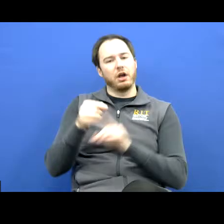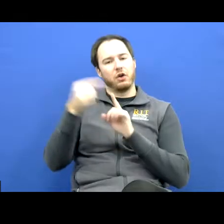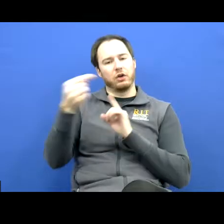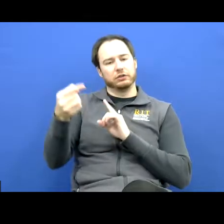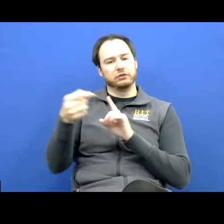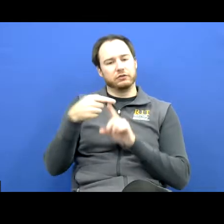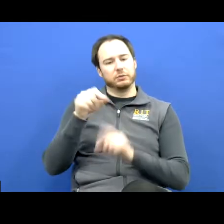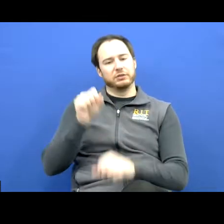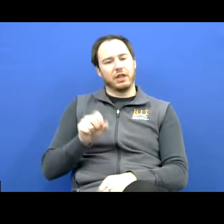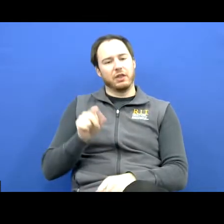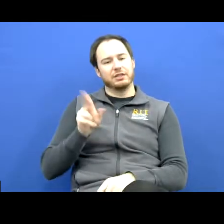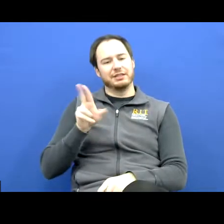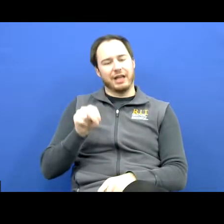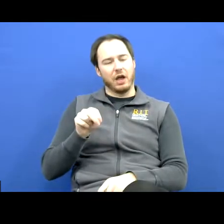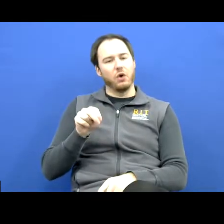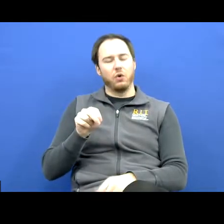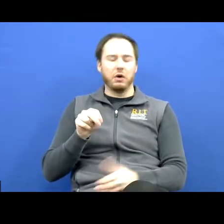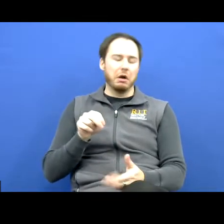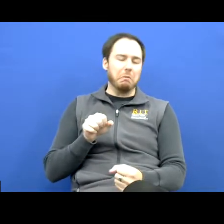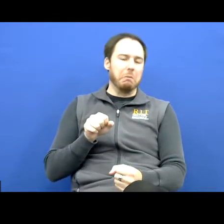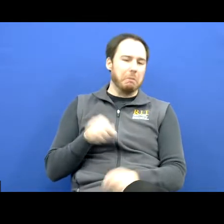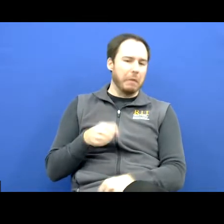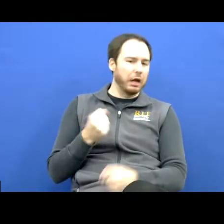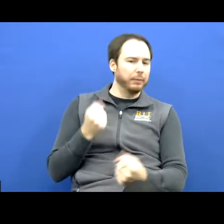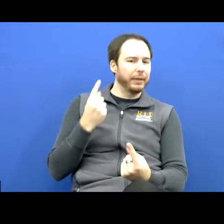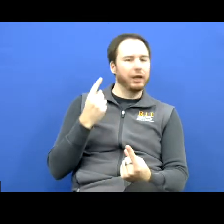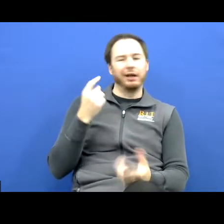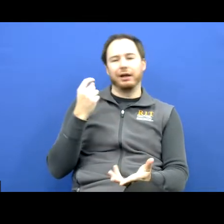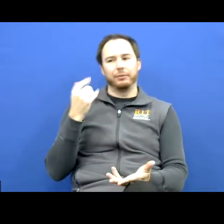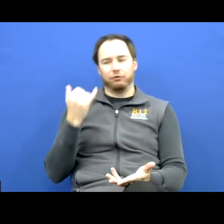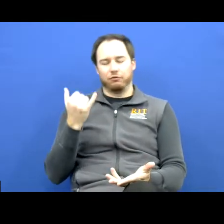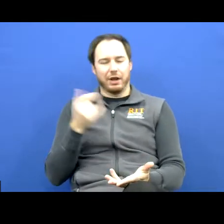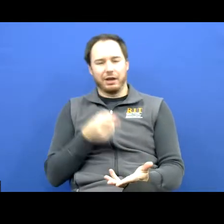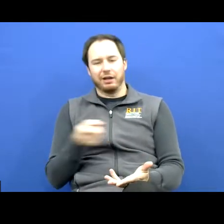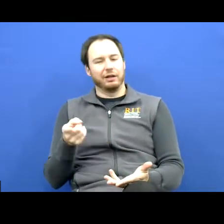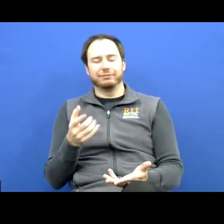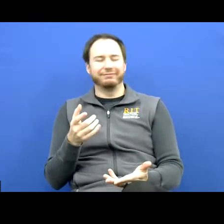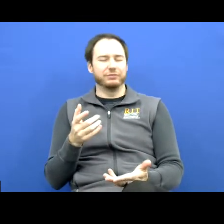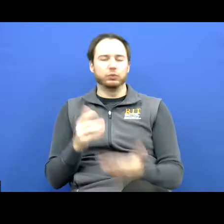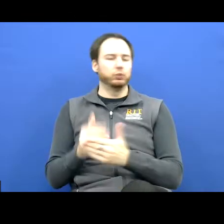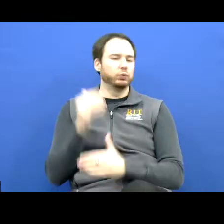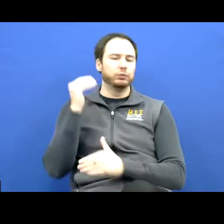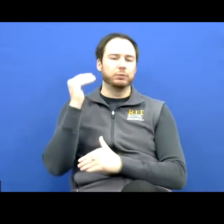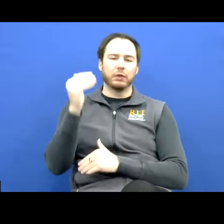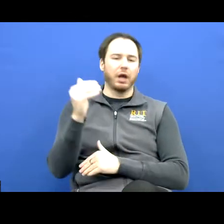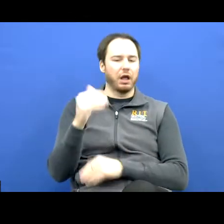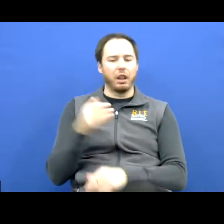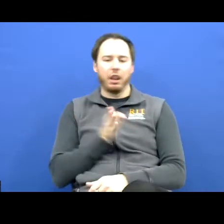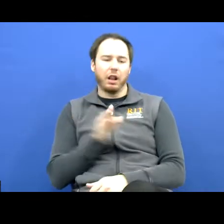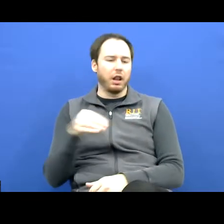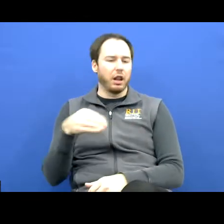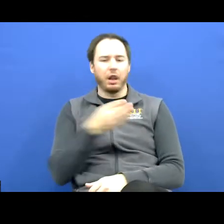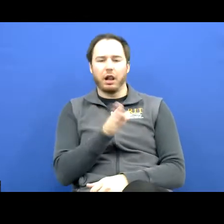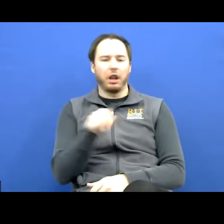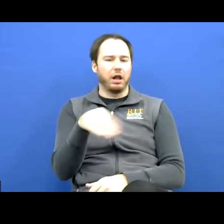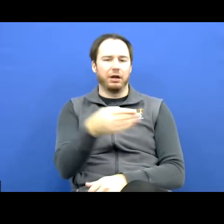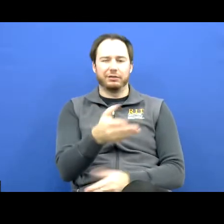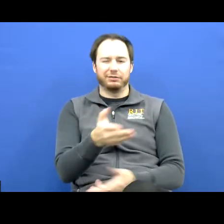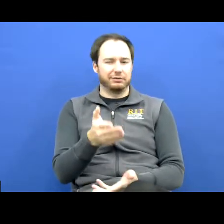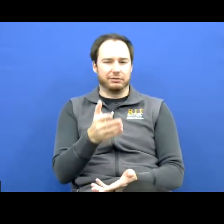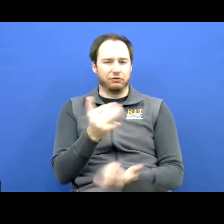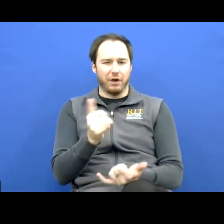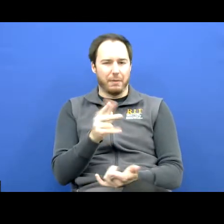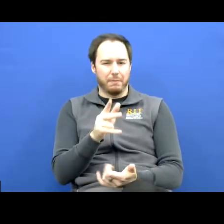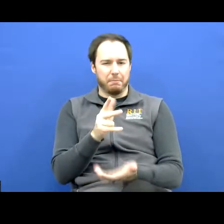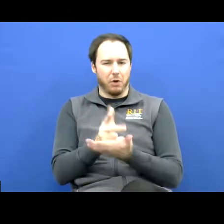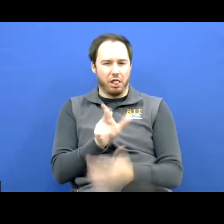from Southtown. Southtown, that might make sense, but Mhm. without that, it's too much twisting and turning through essentially parking